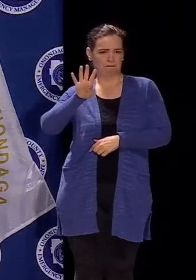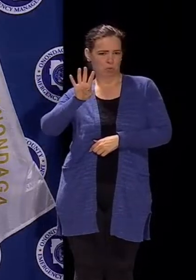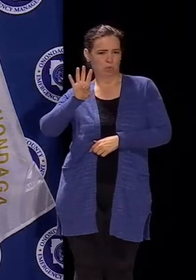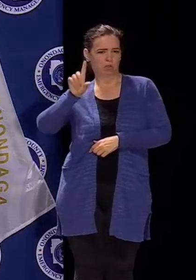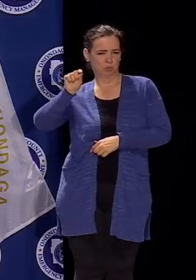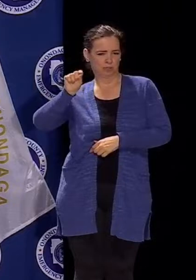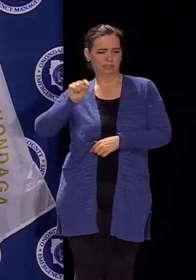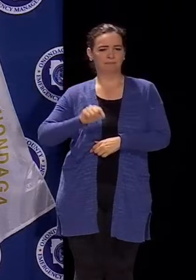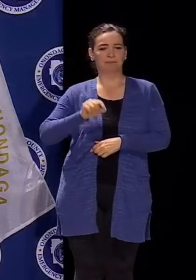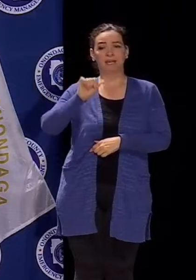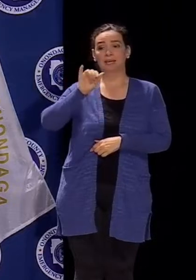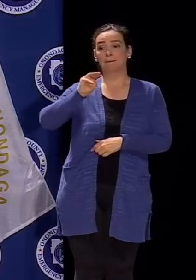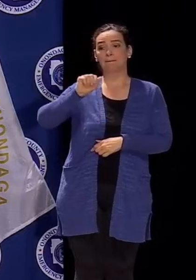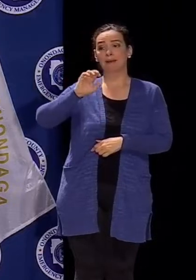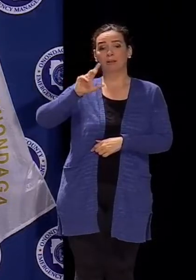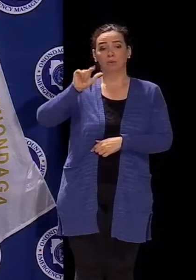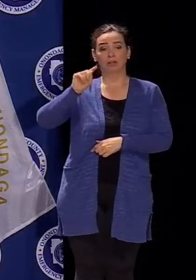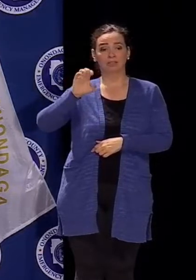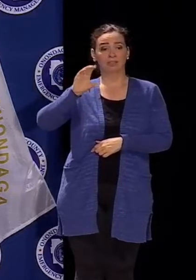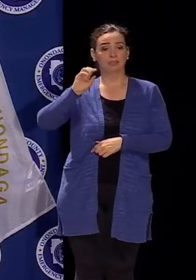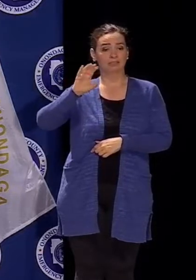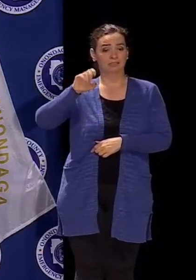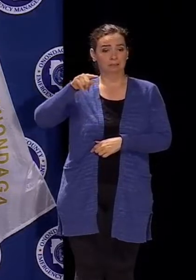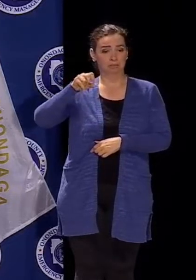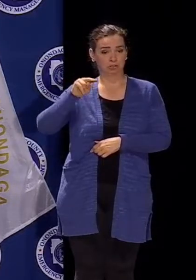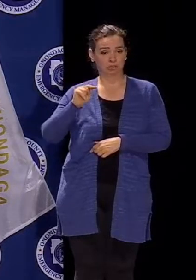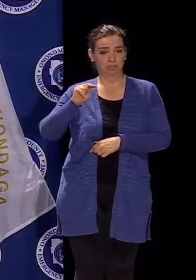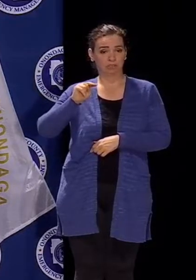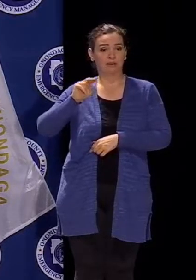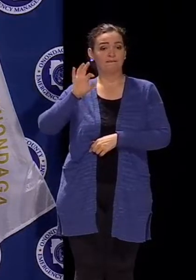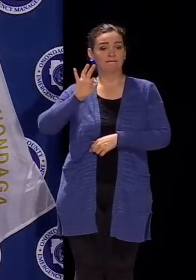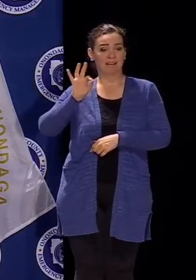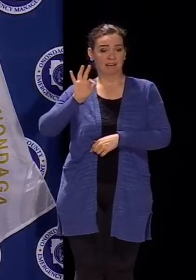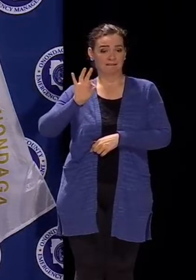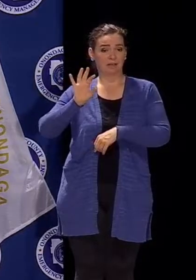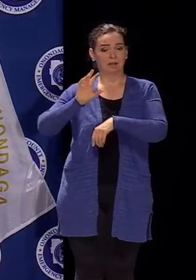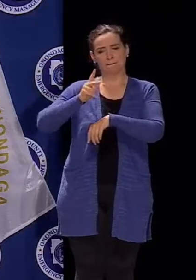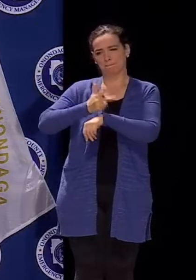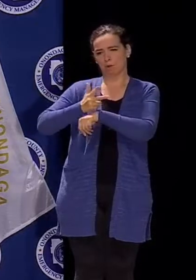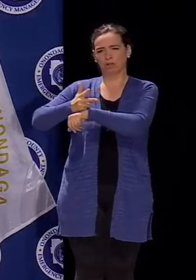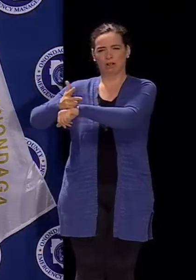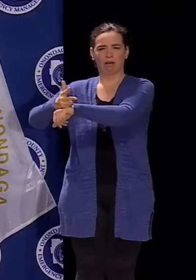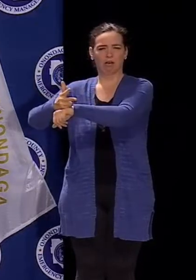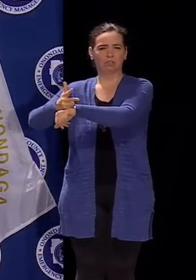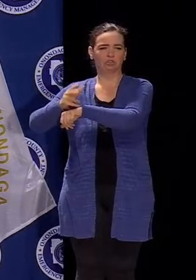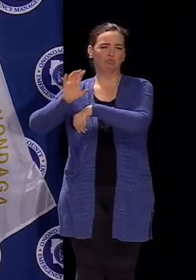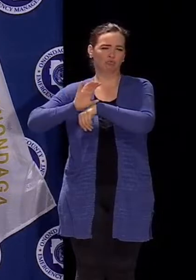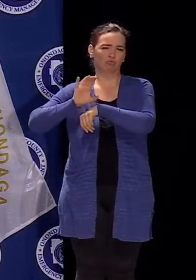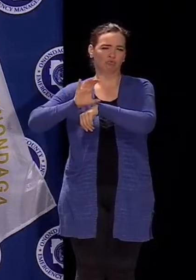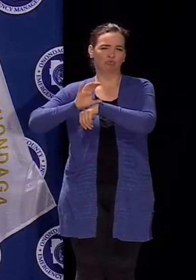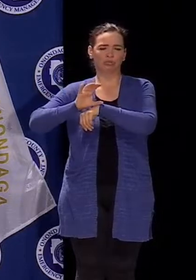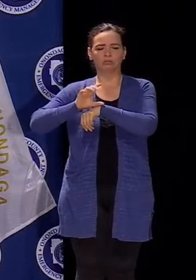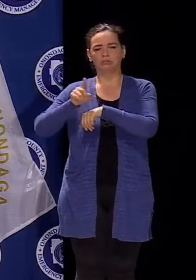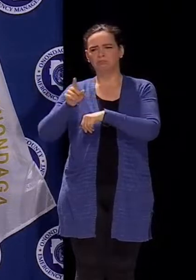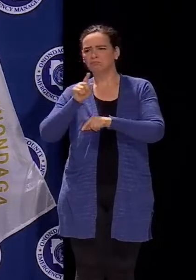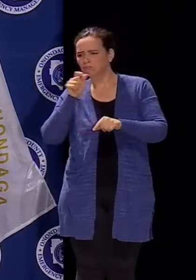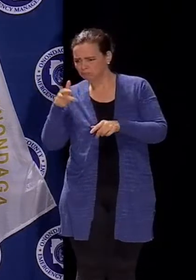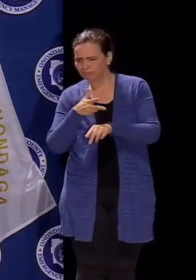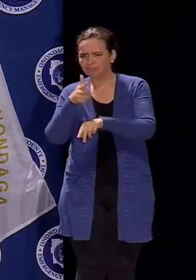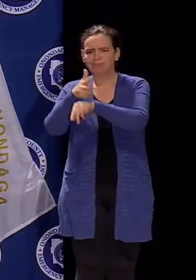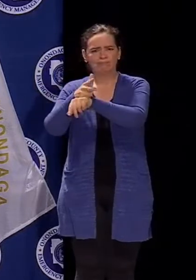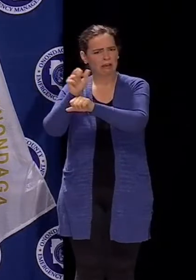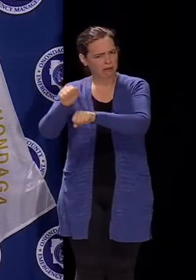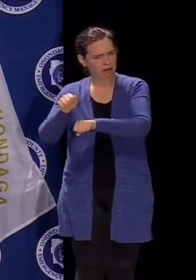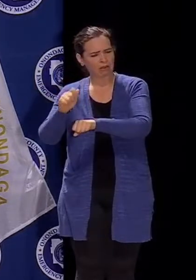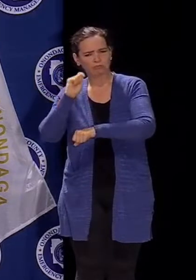town of Manlius. Again, I want to thank Legislator Holmquist for being such a strong advocate, pushing for this in his district. On